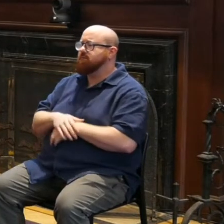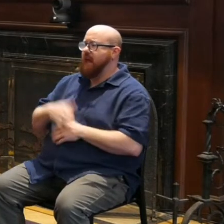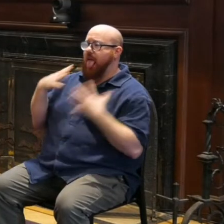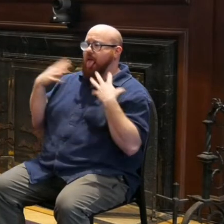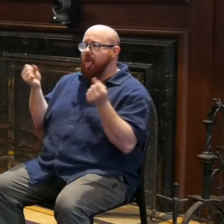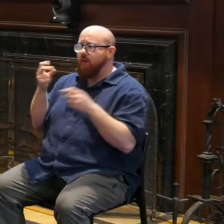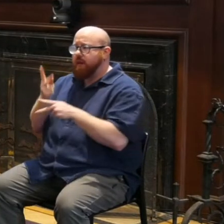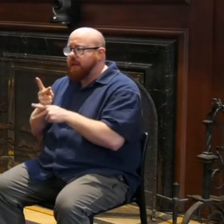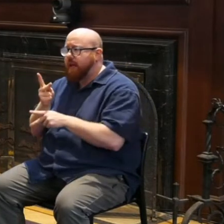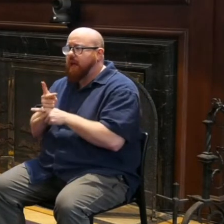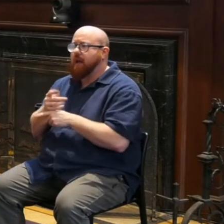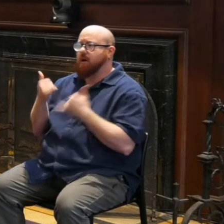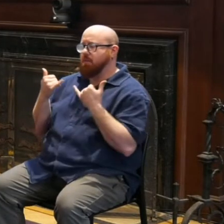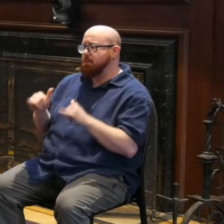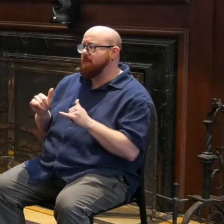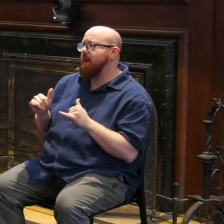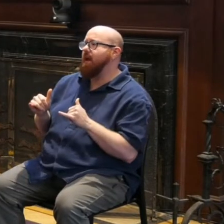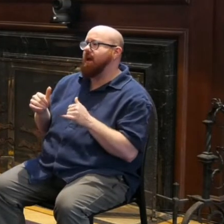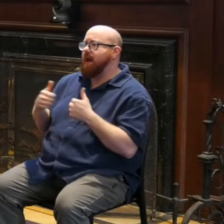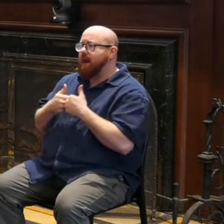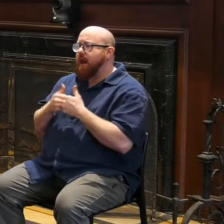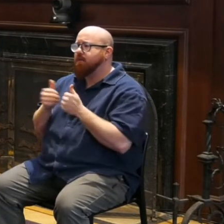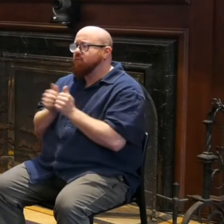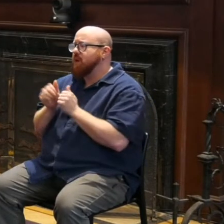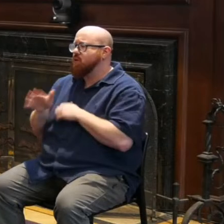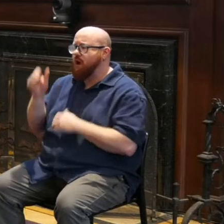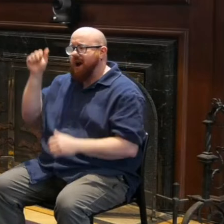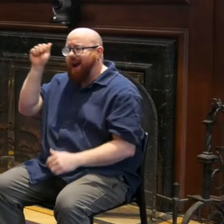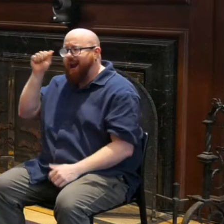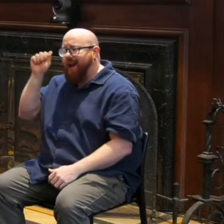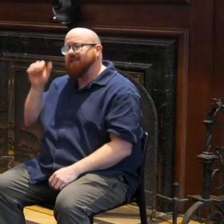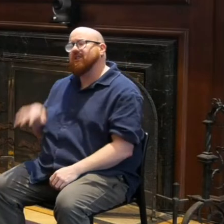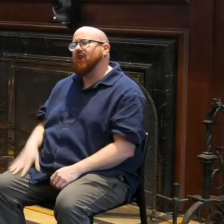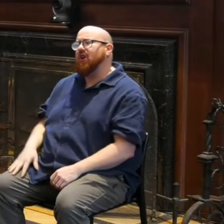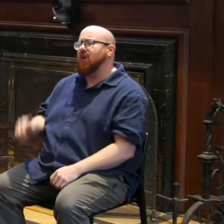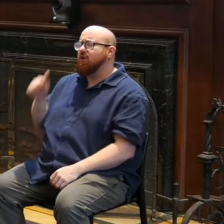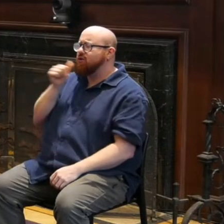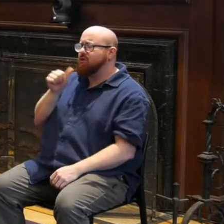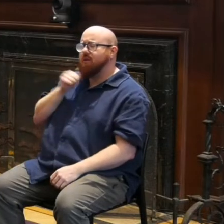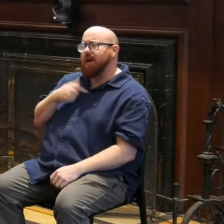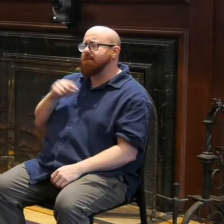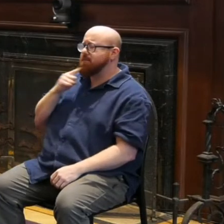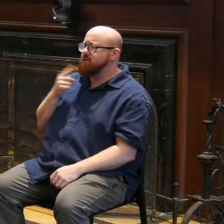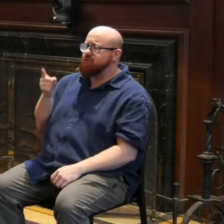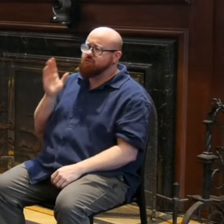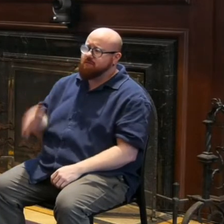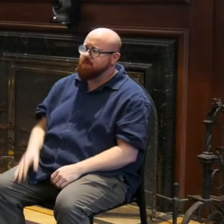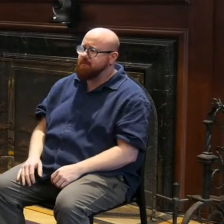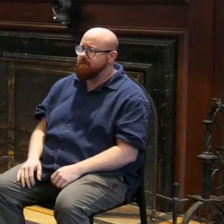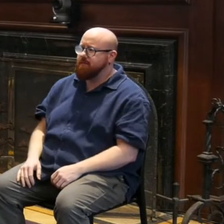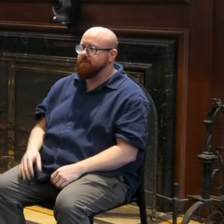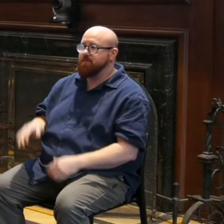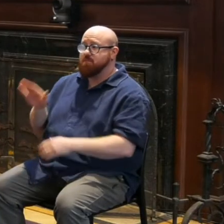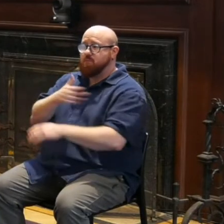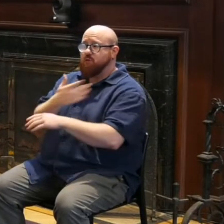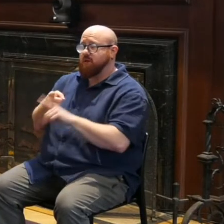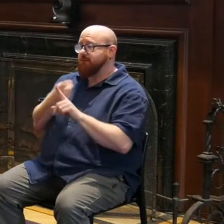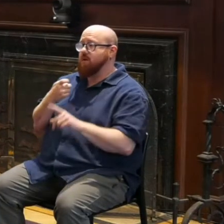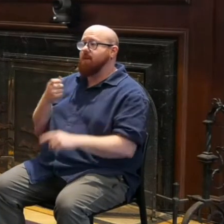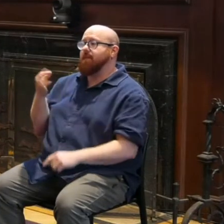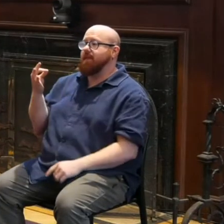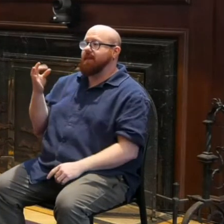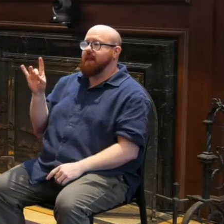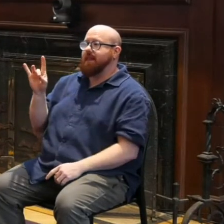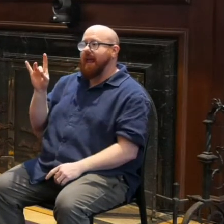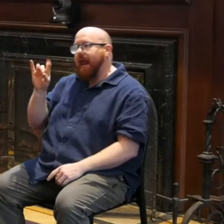and other card games with your aunts. Girl, I'm gonna miss you. Music from the 80s and 90s put a sparkle